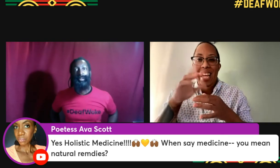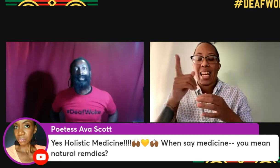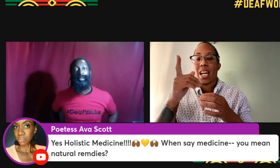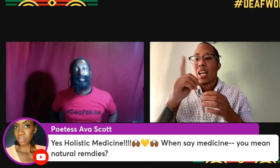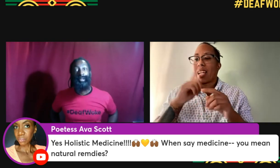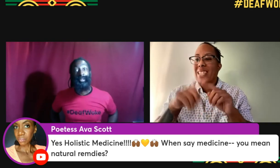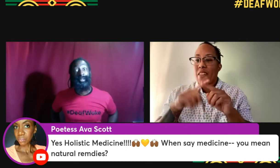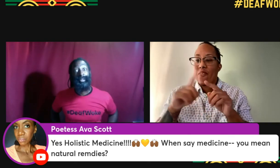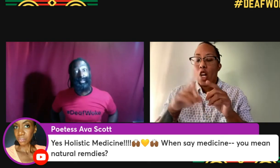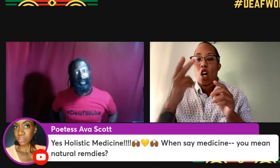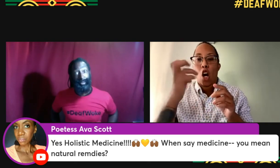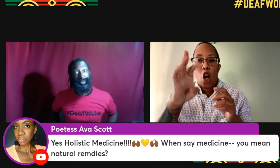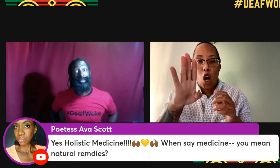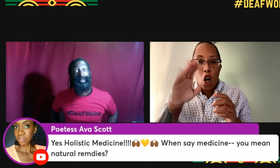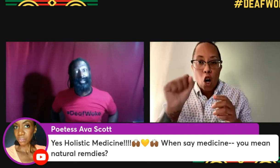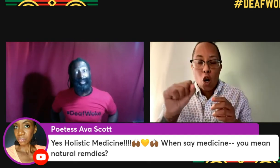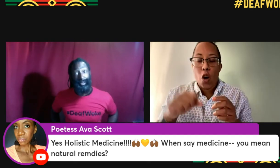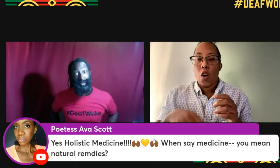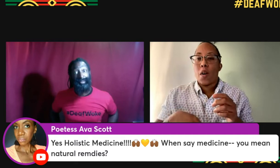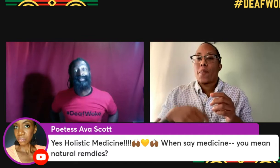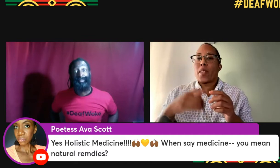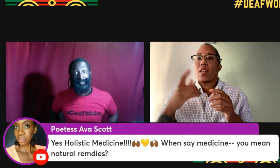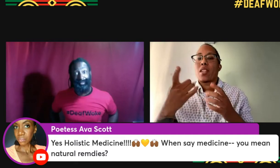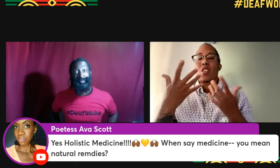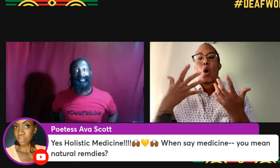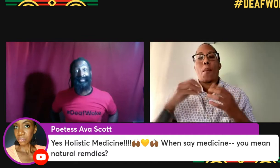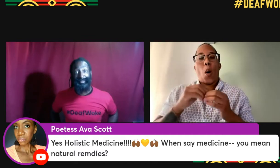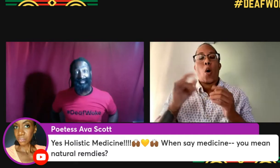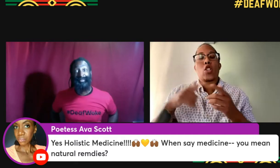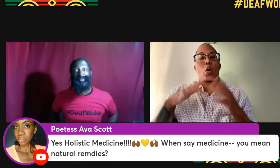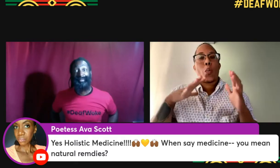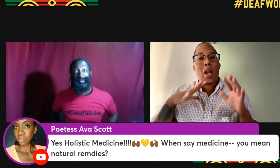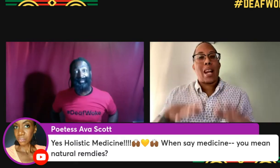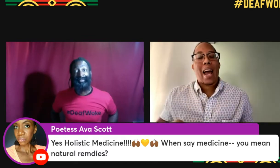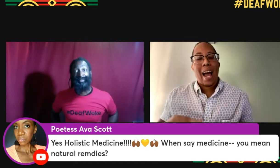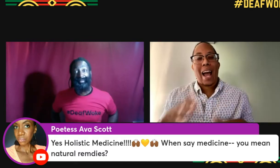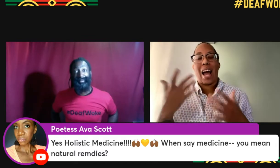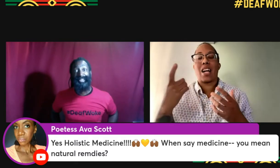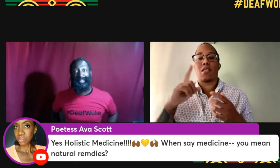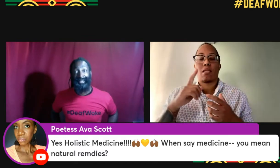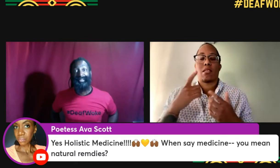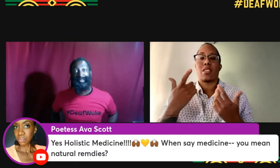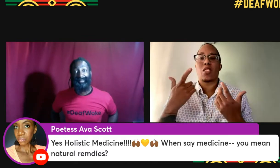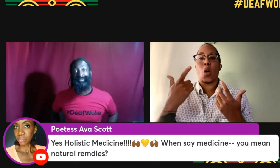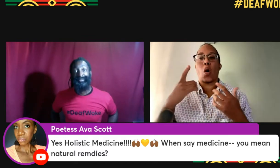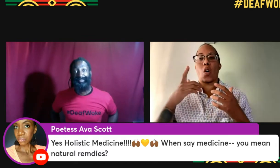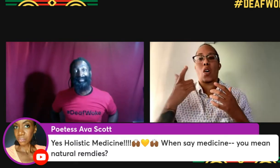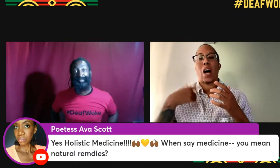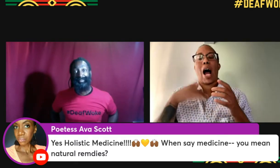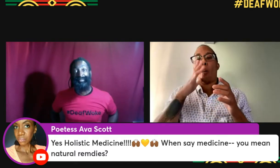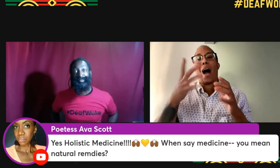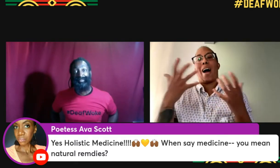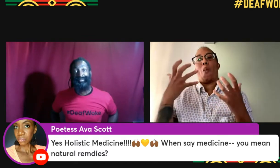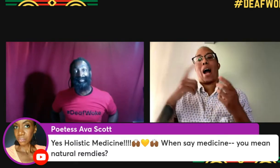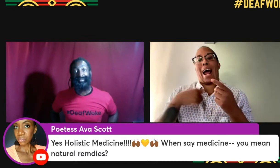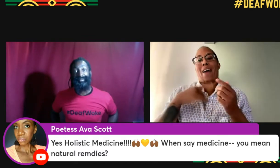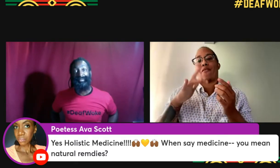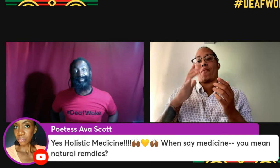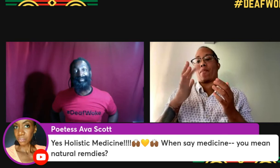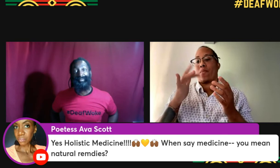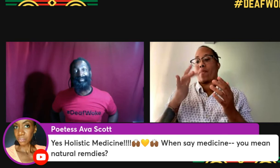looking at like teas, there are different herbs that one can take and incorporate, things that you can use to